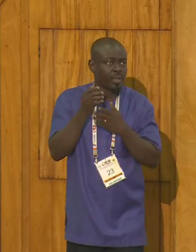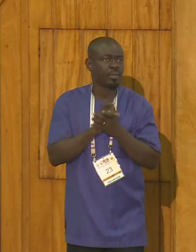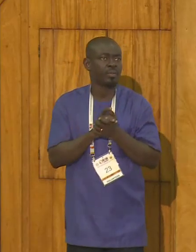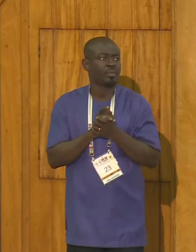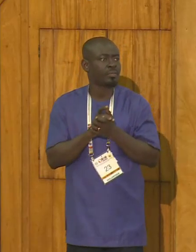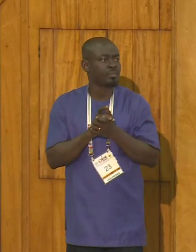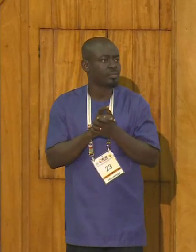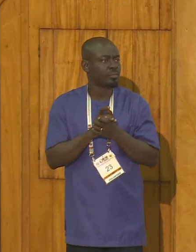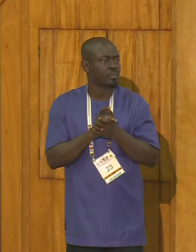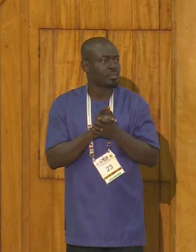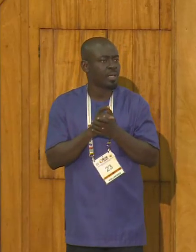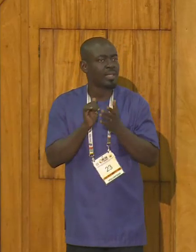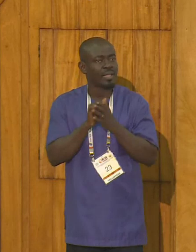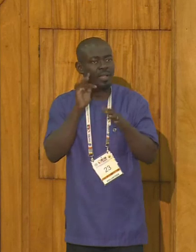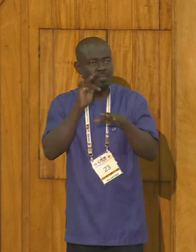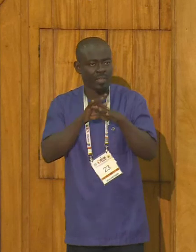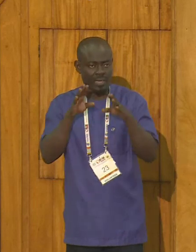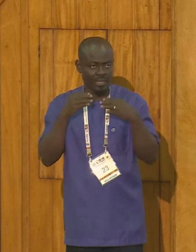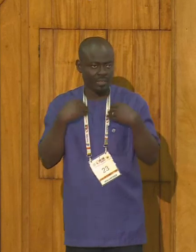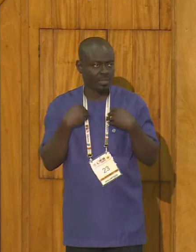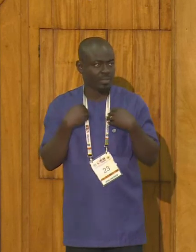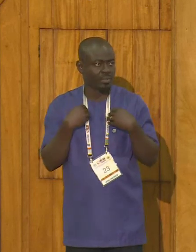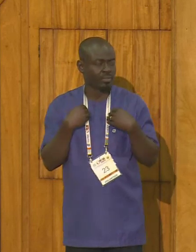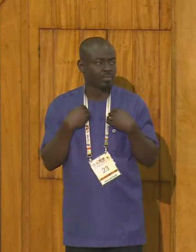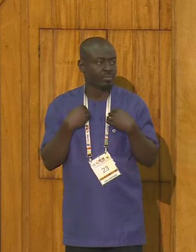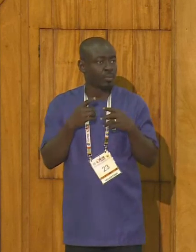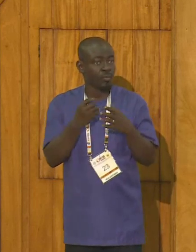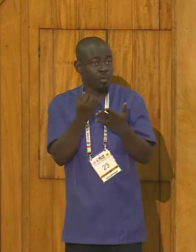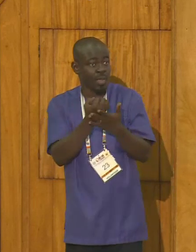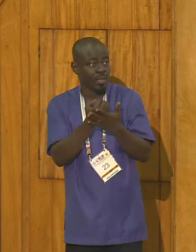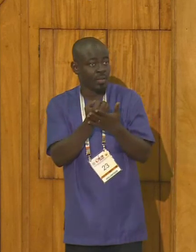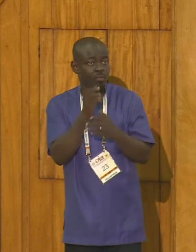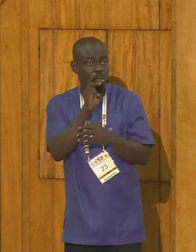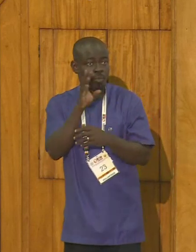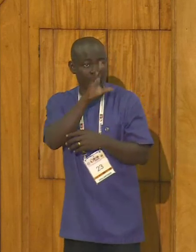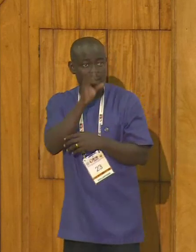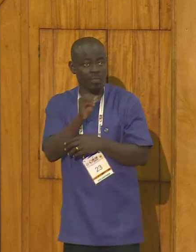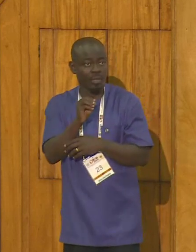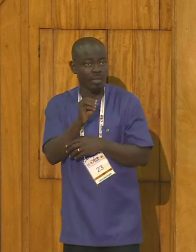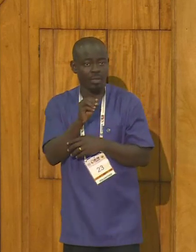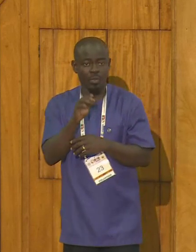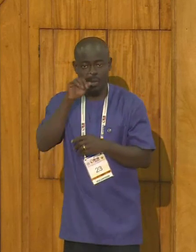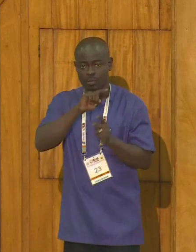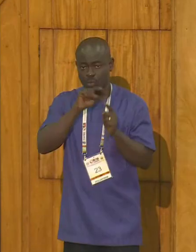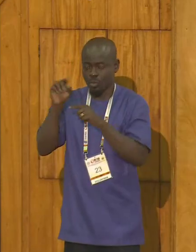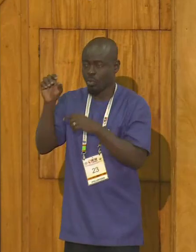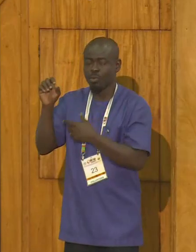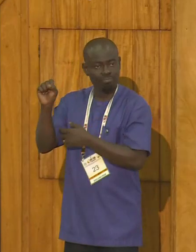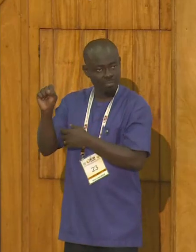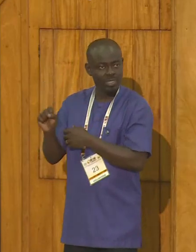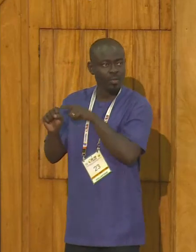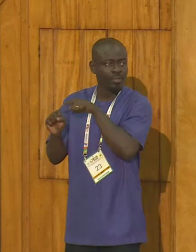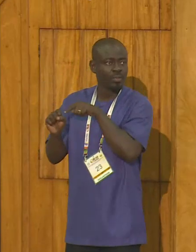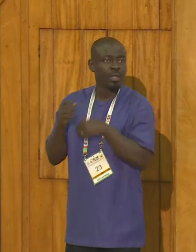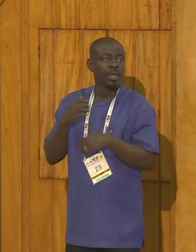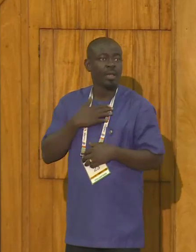their acceptance of the interventions? From evidence from West Africa, we're going to turn south, and I'm pleased